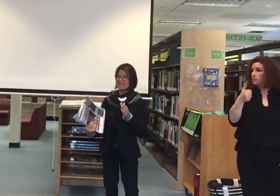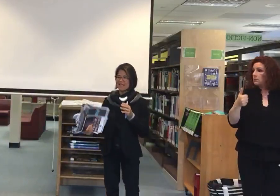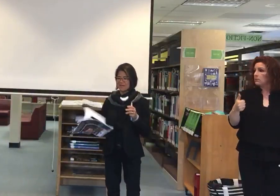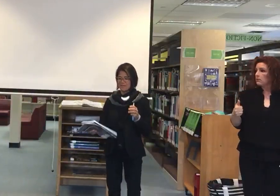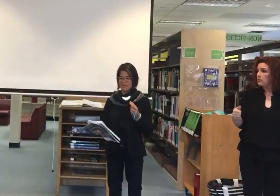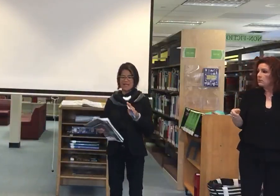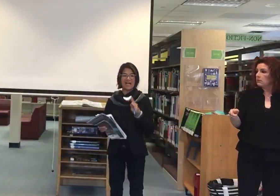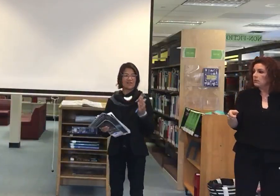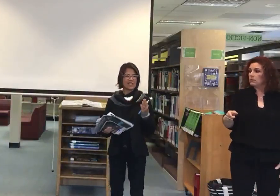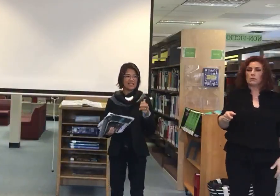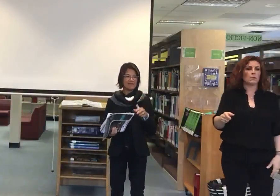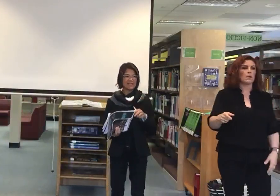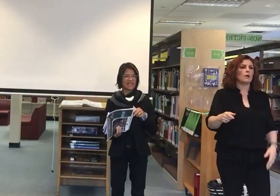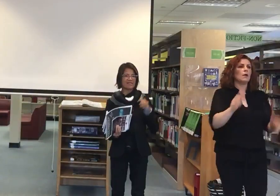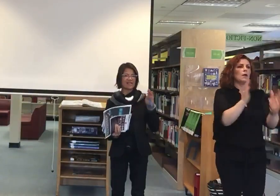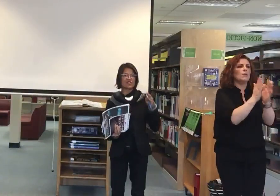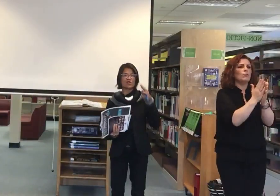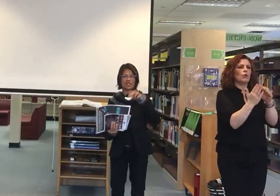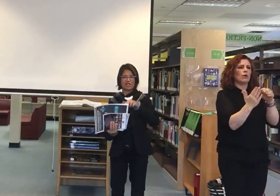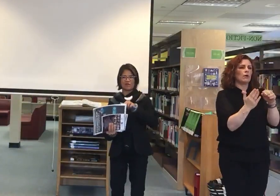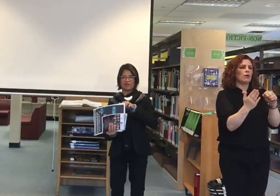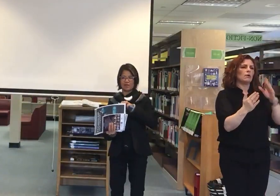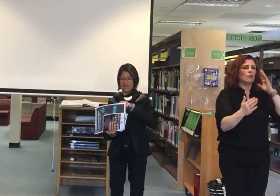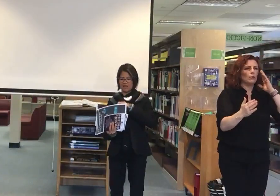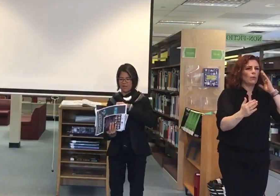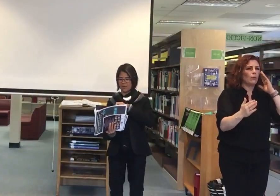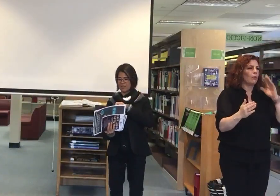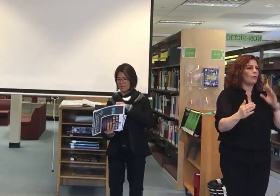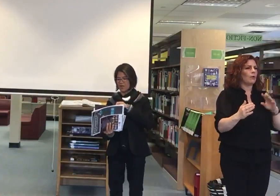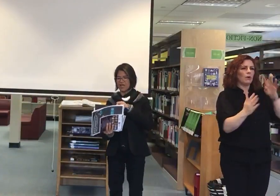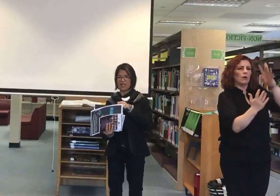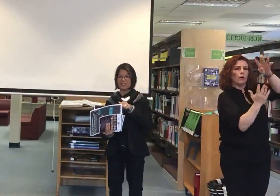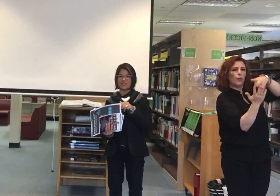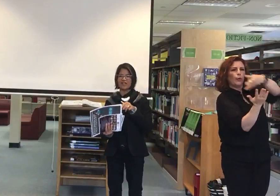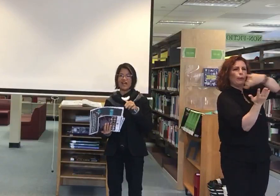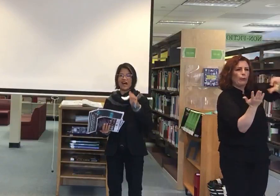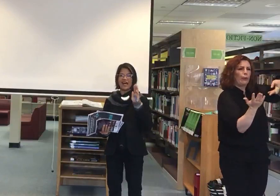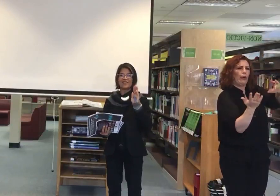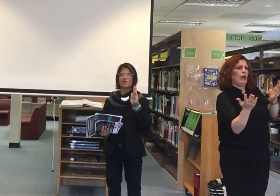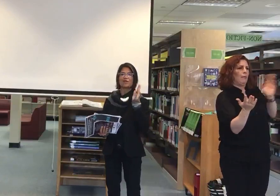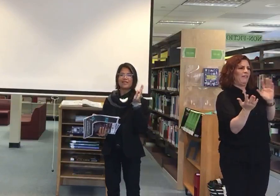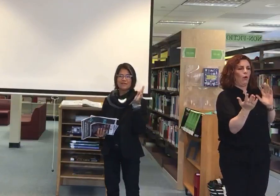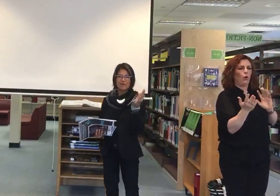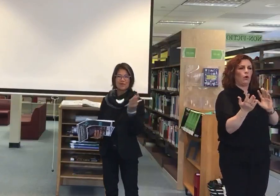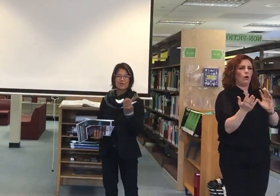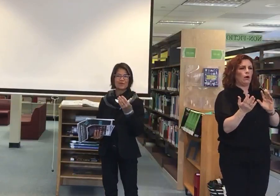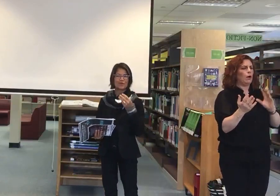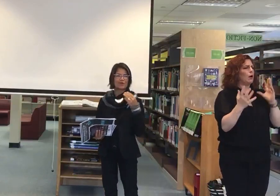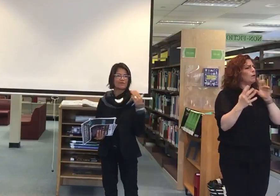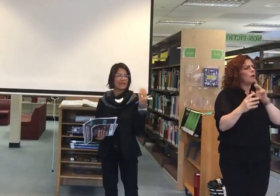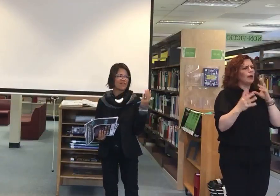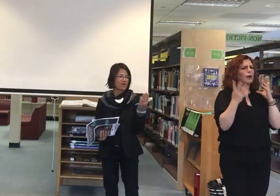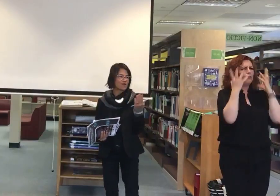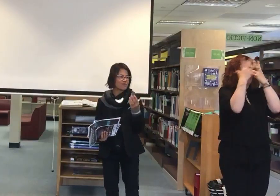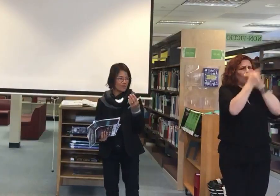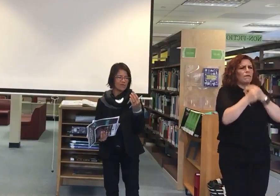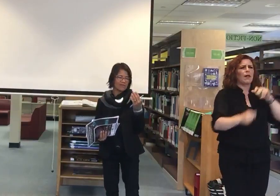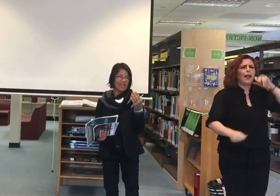have this diary, instead of like the traditional, diary books with your calendar. I had this really beautiful sort